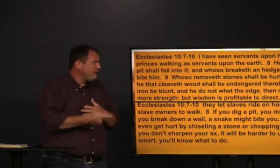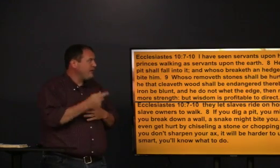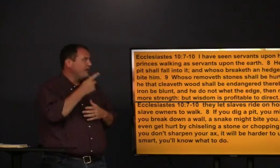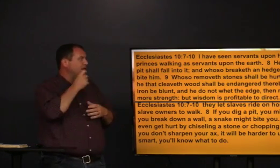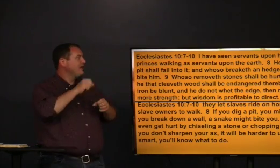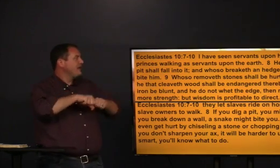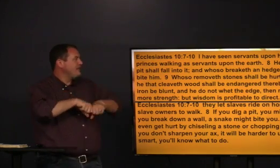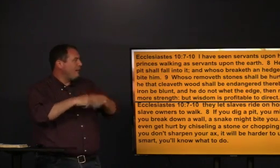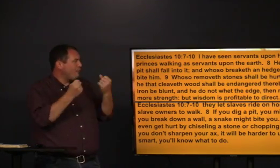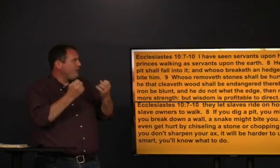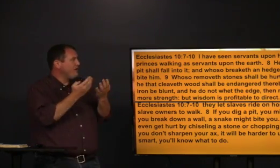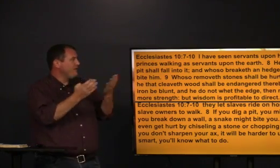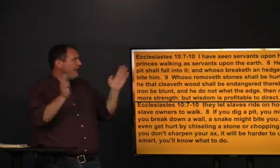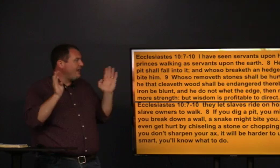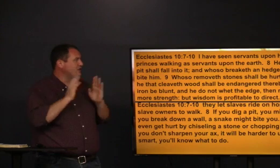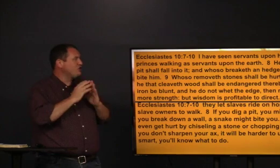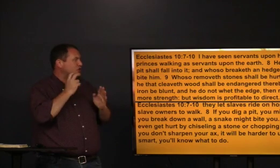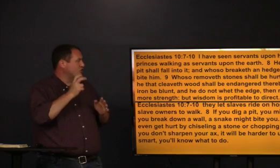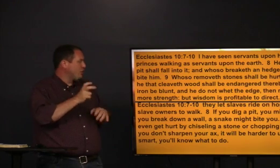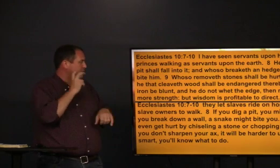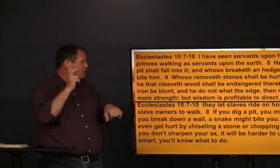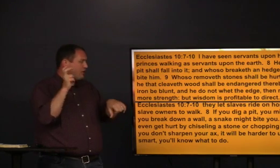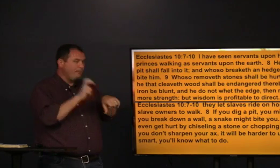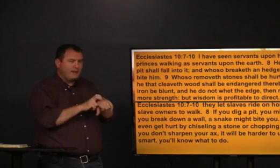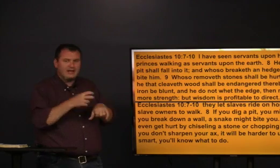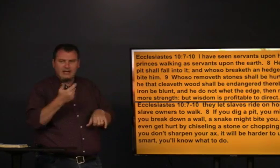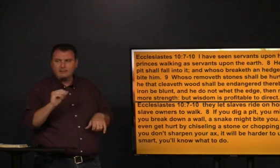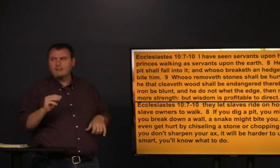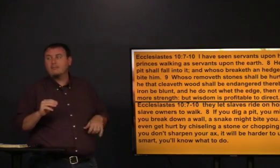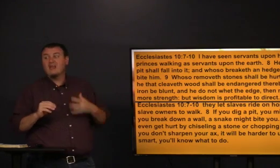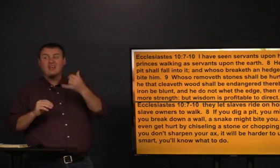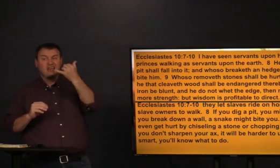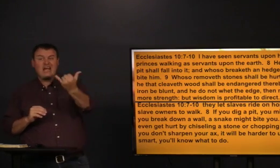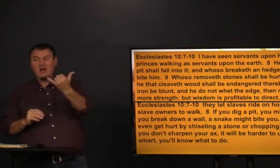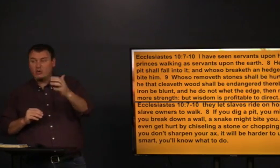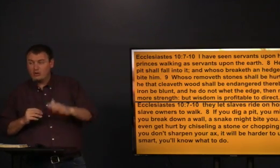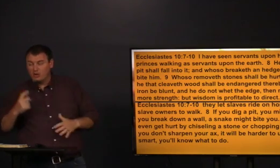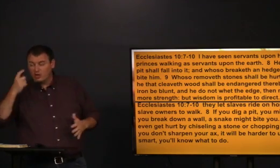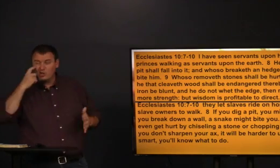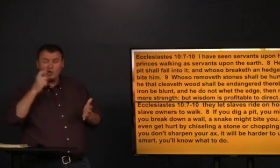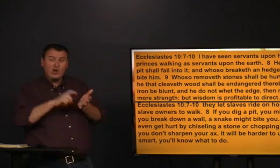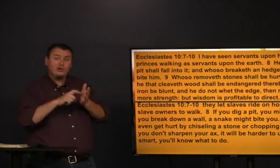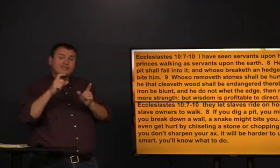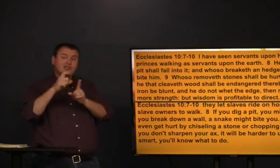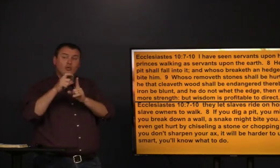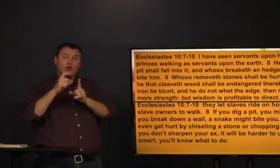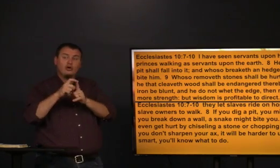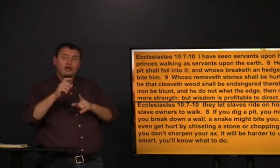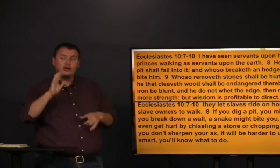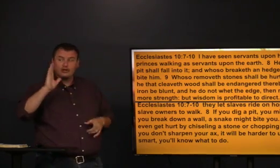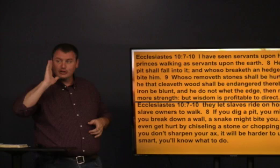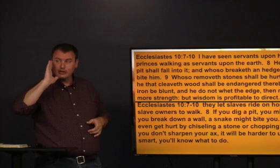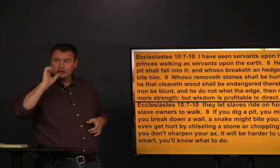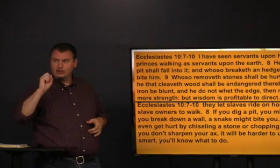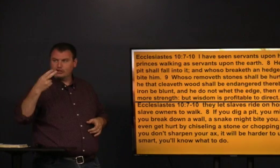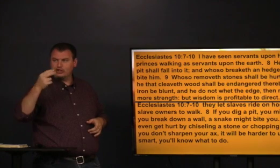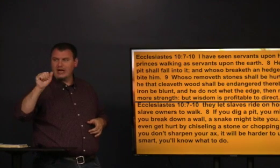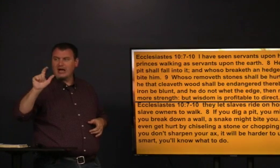it. He that breaketh the hedge, a serpent shall bite him. Now, notice the word